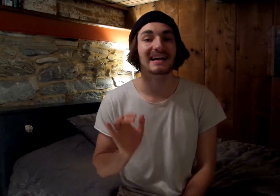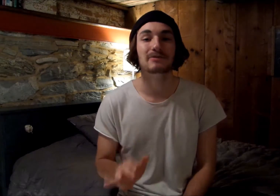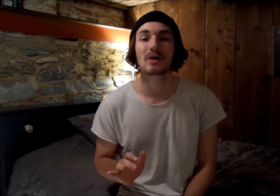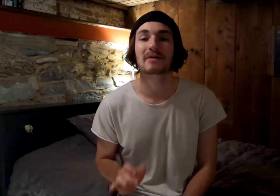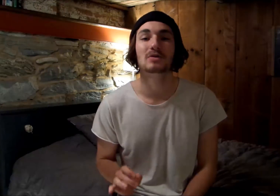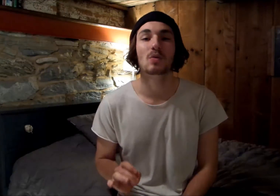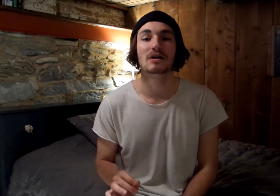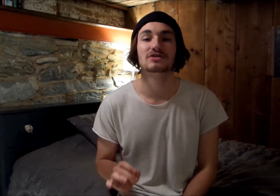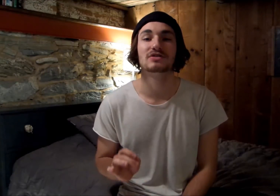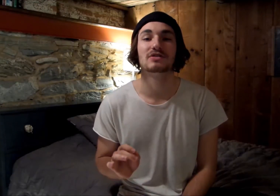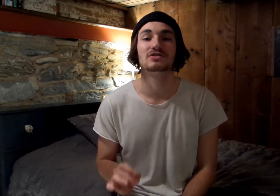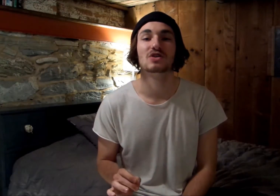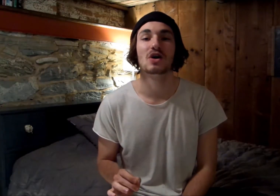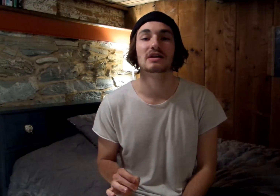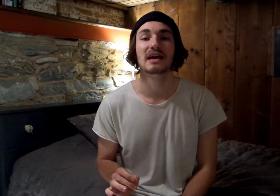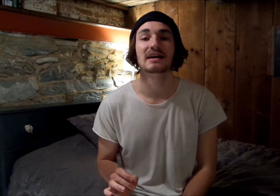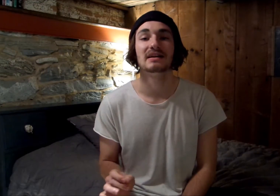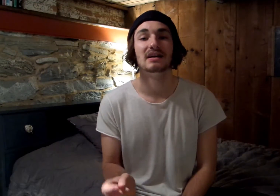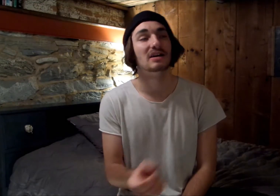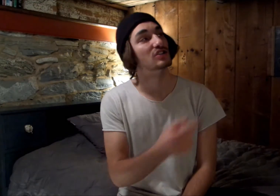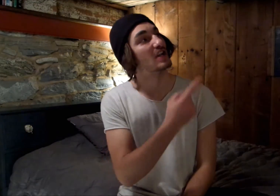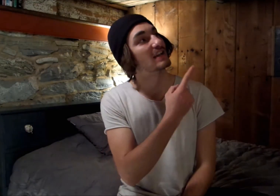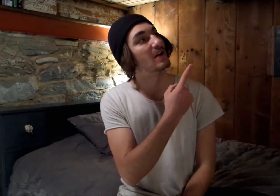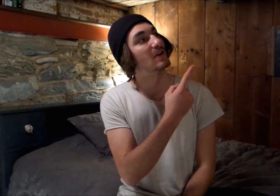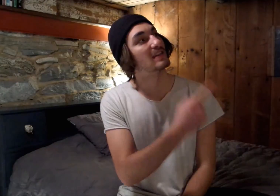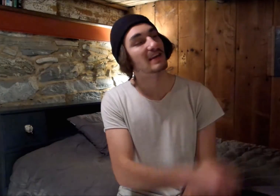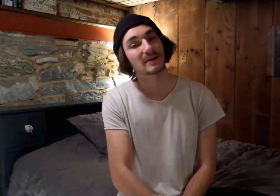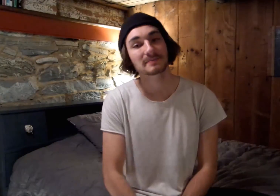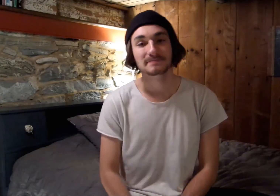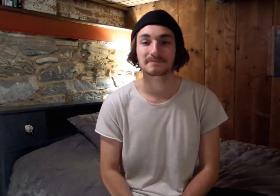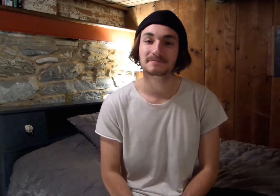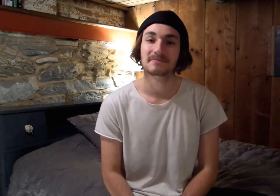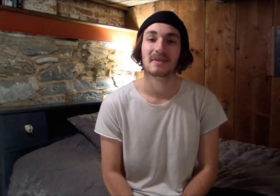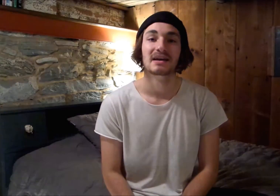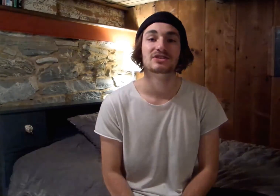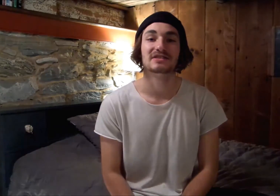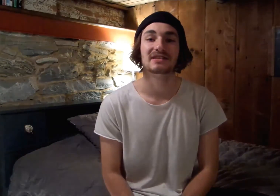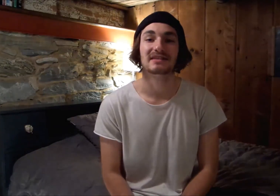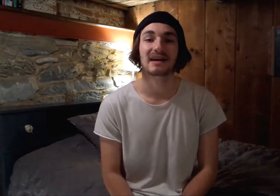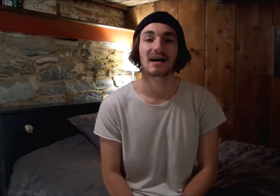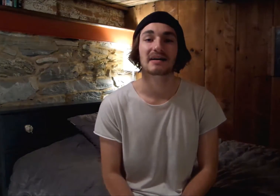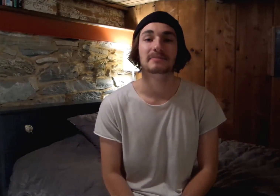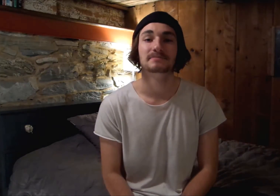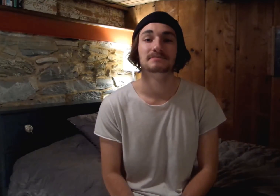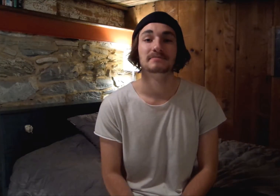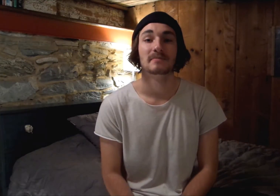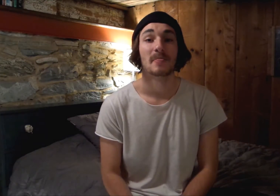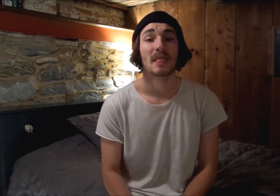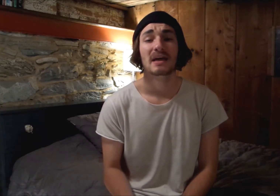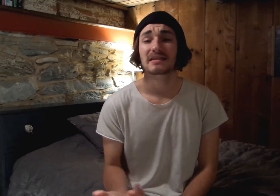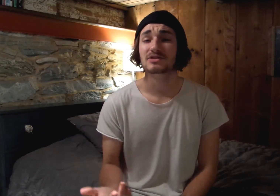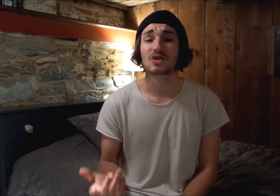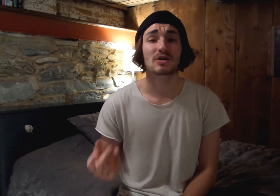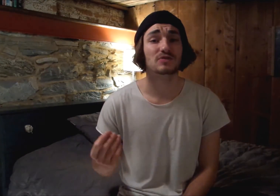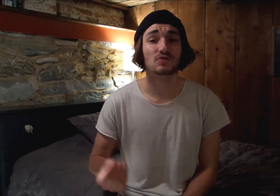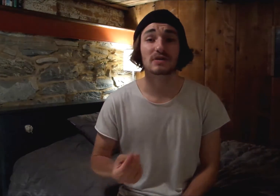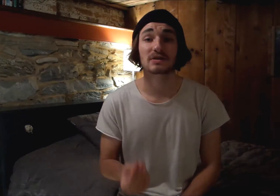If you haven't watched the song yet, check it out right there. Just click the I. This song is really